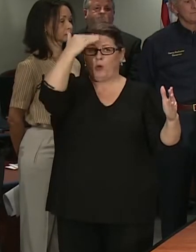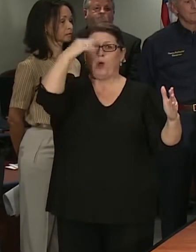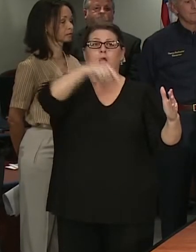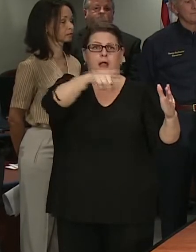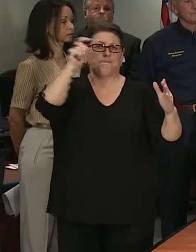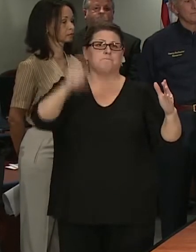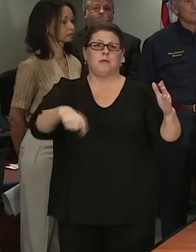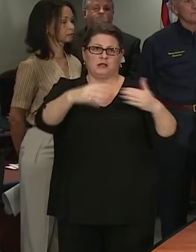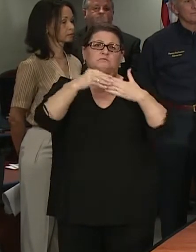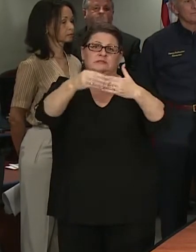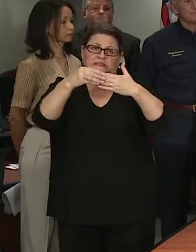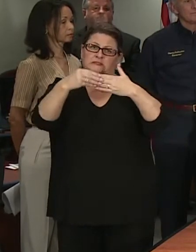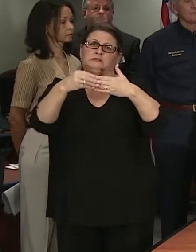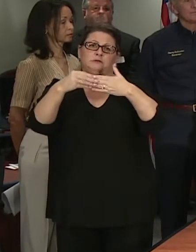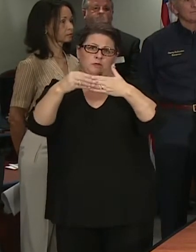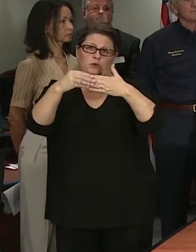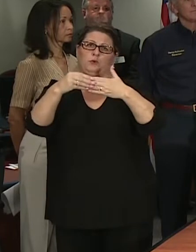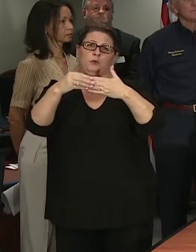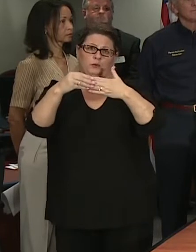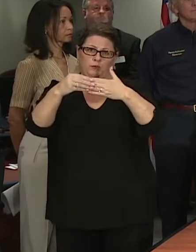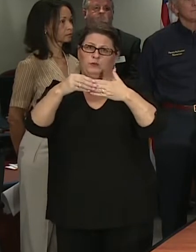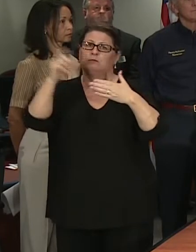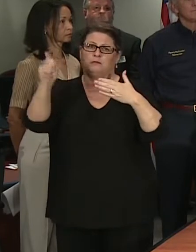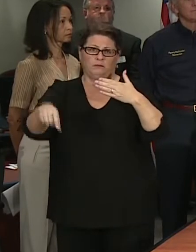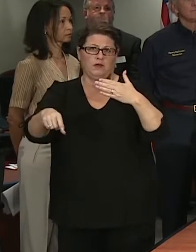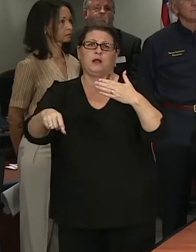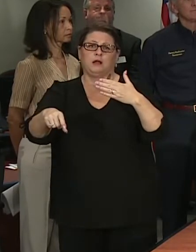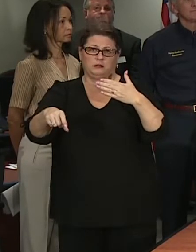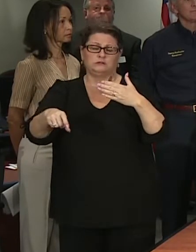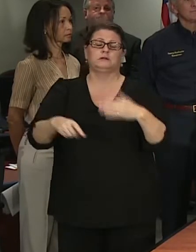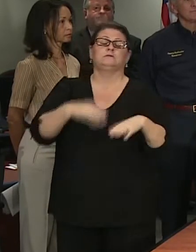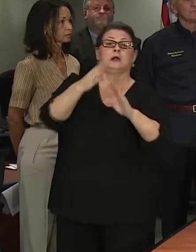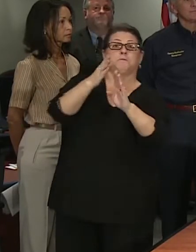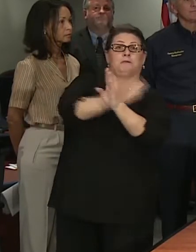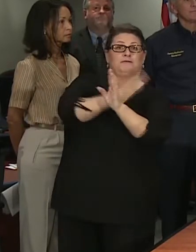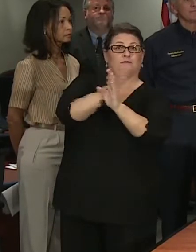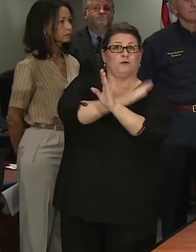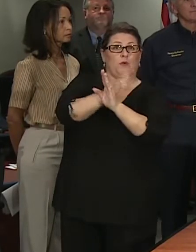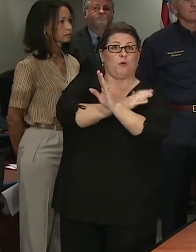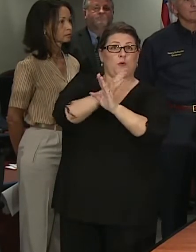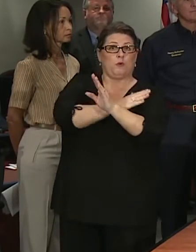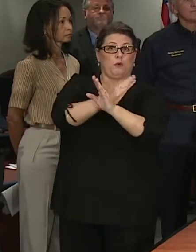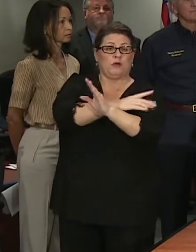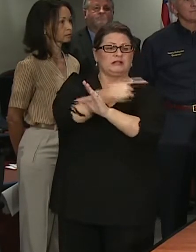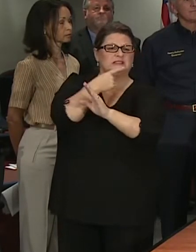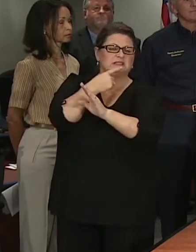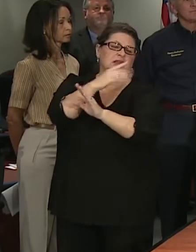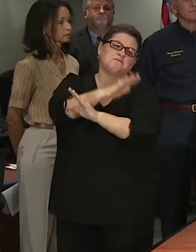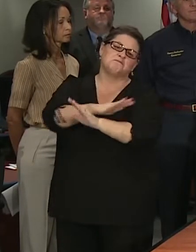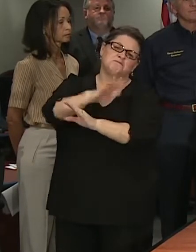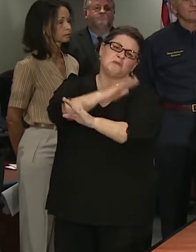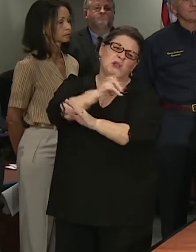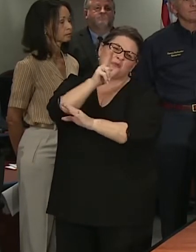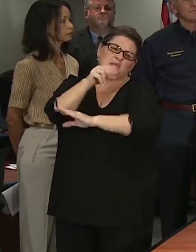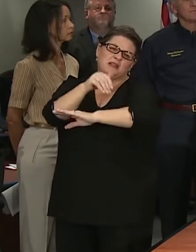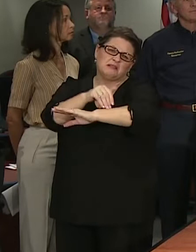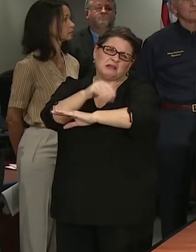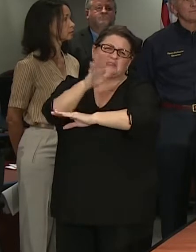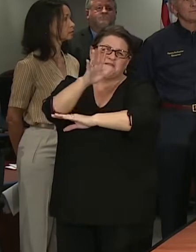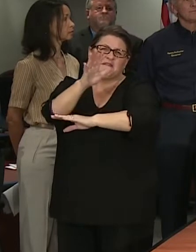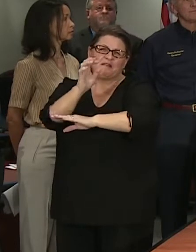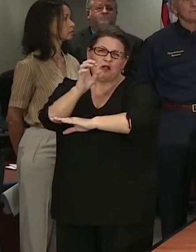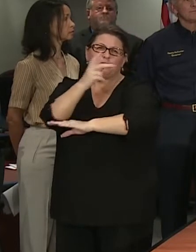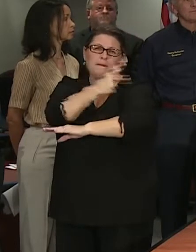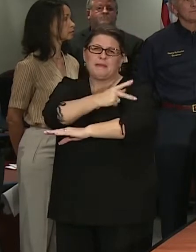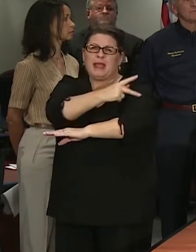that we may have, our early projections have it that we would have approximately 3,500 potential COVID